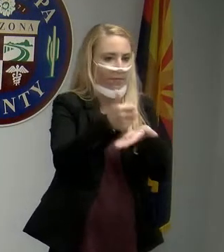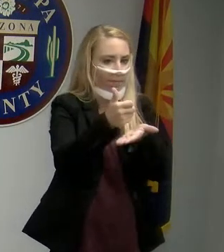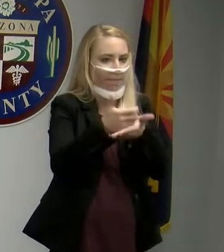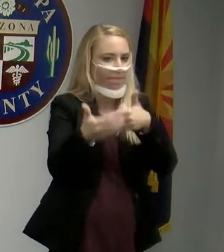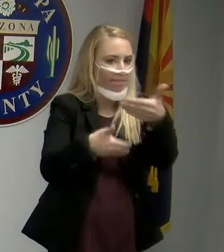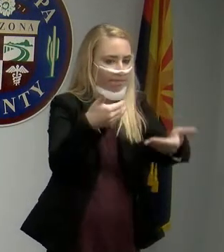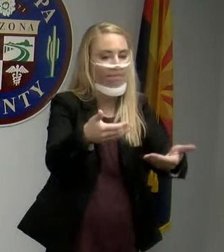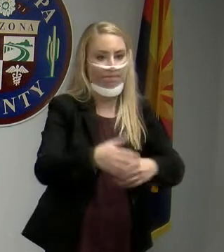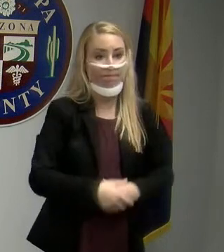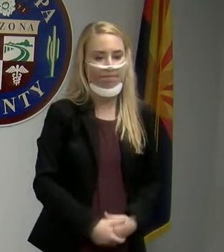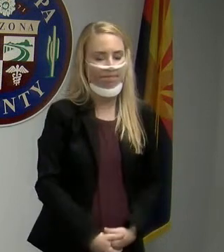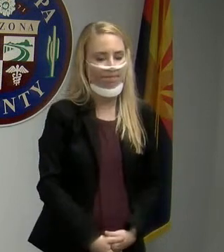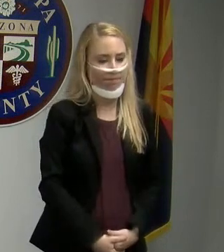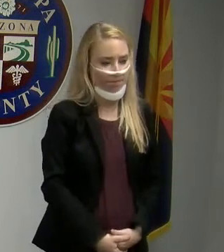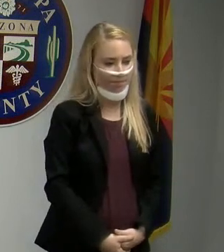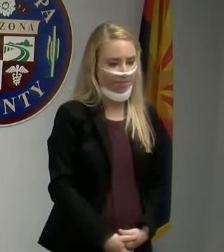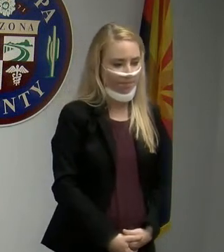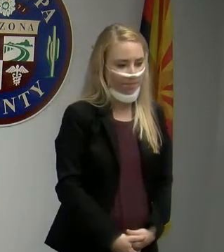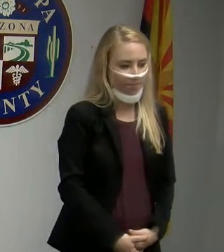of.